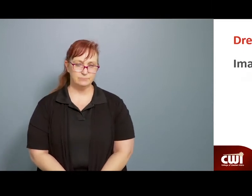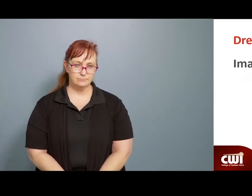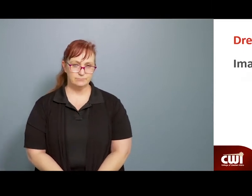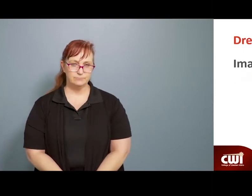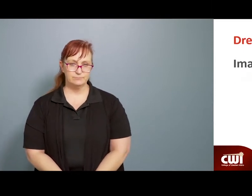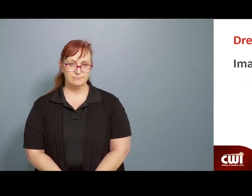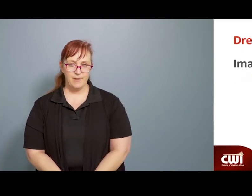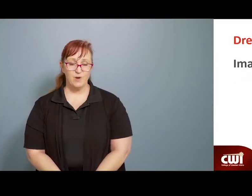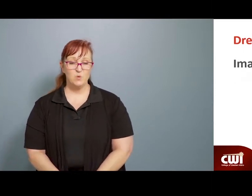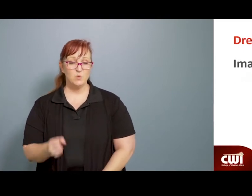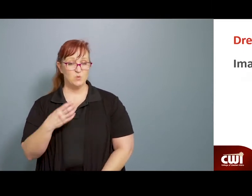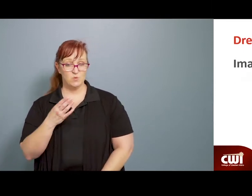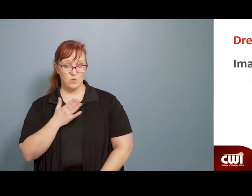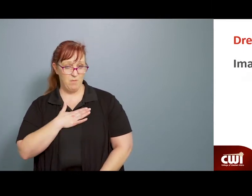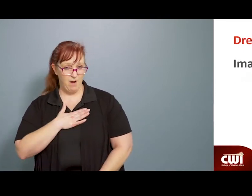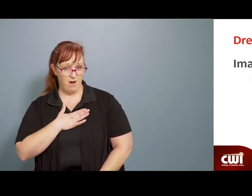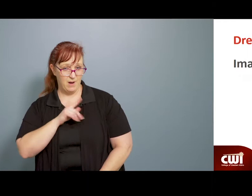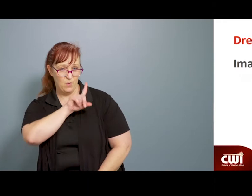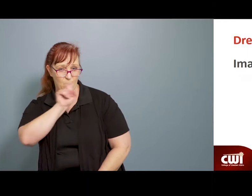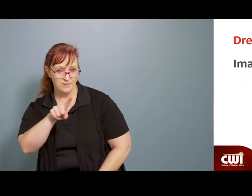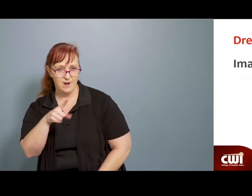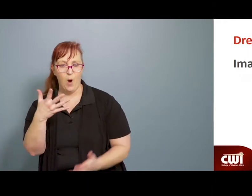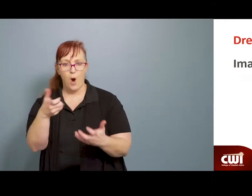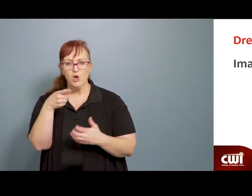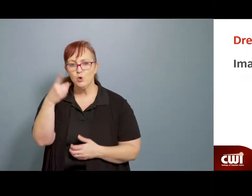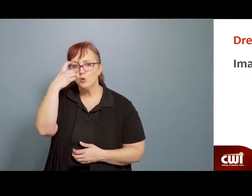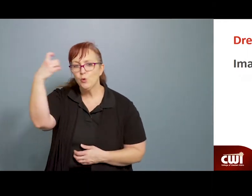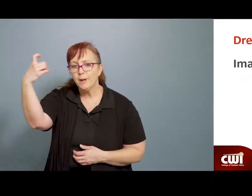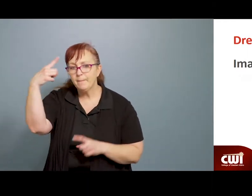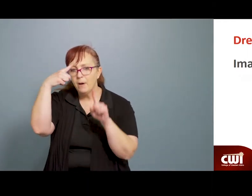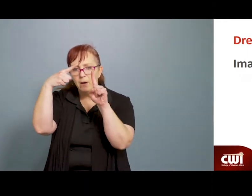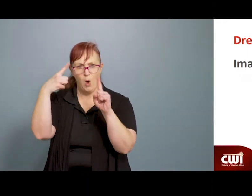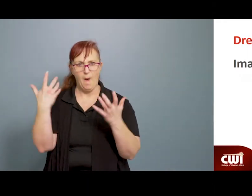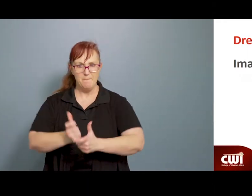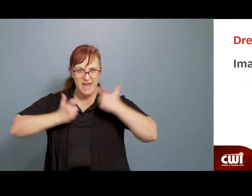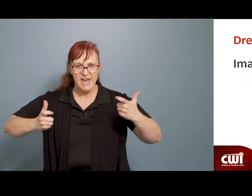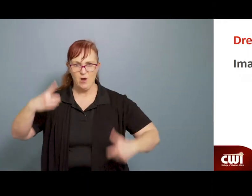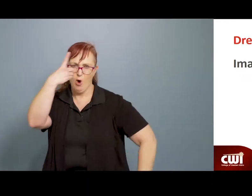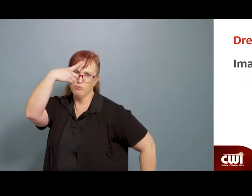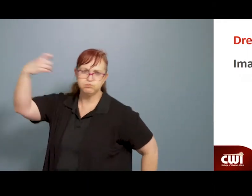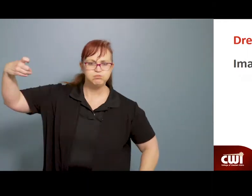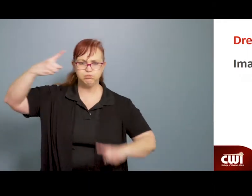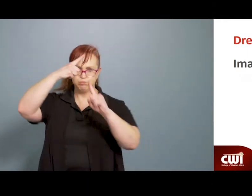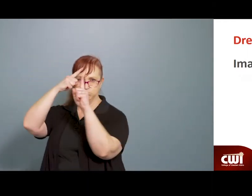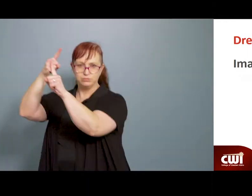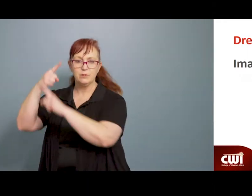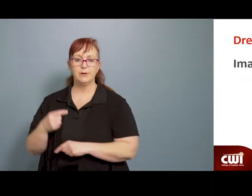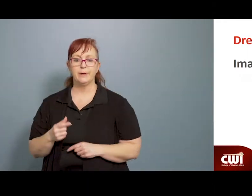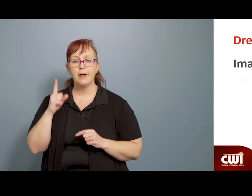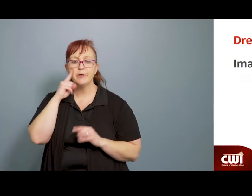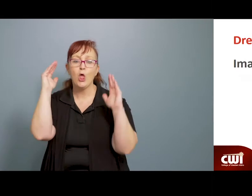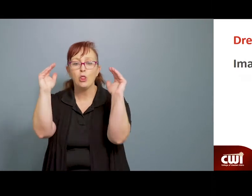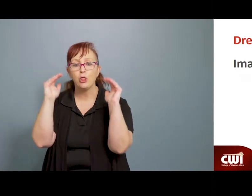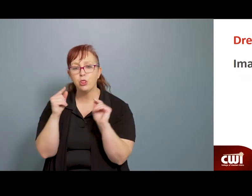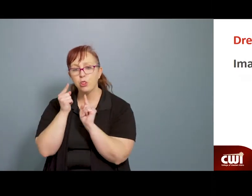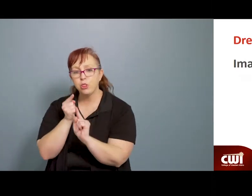And so I'm just asking everybody to dream big, because if we dream small, I guarantee that's